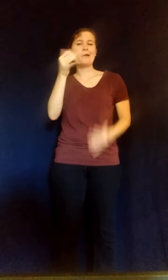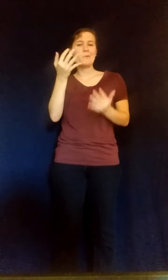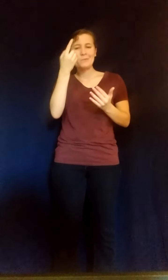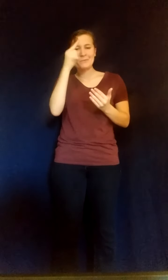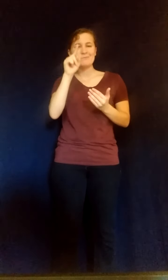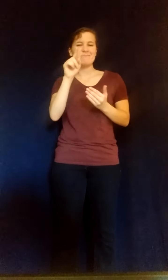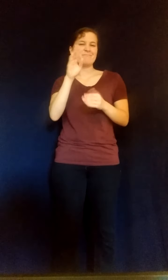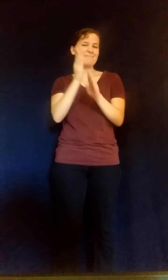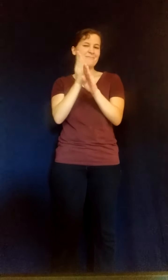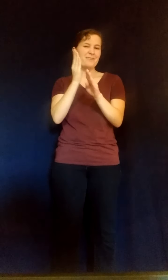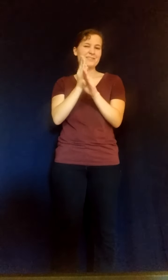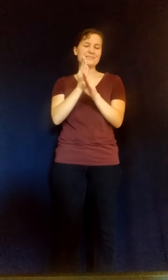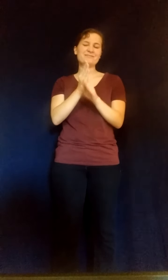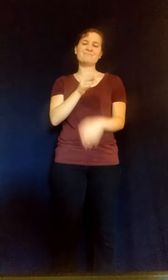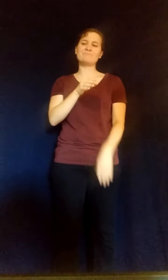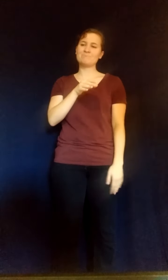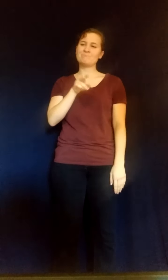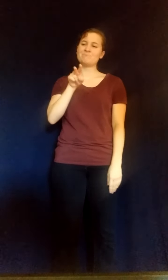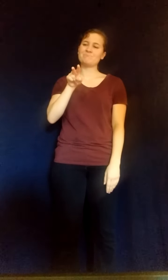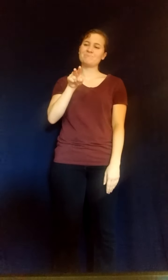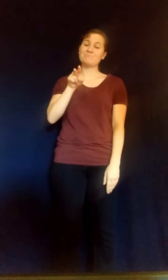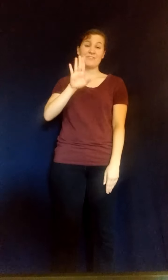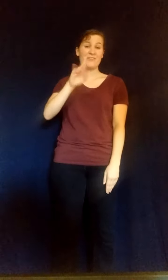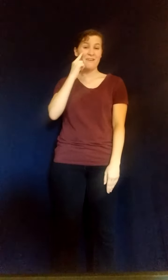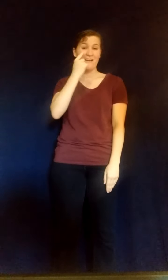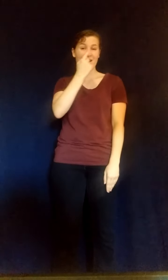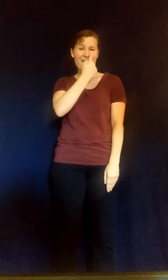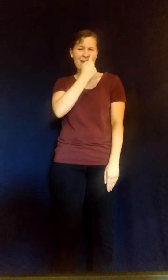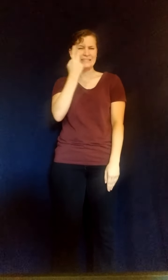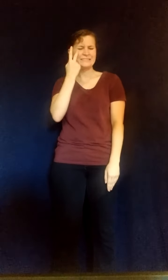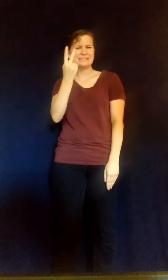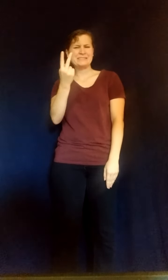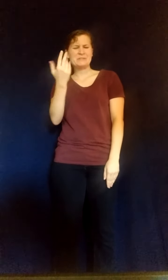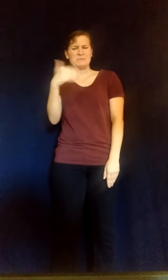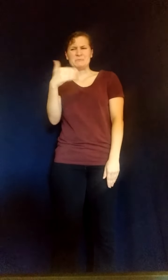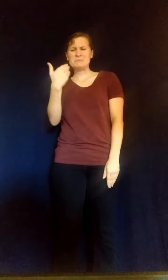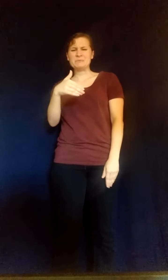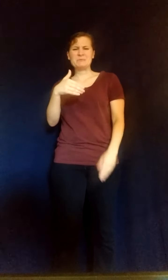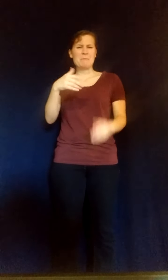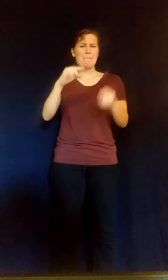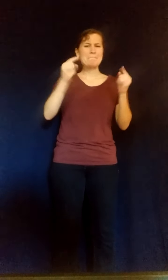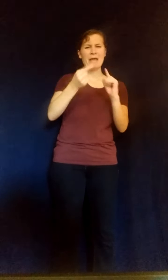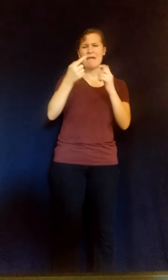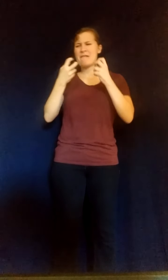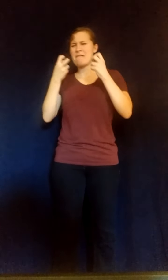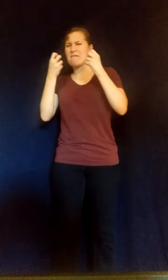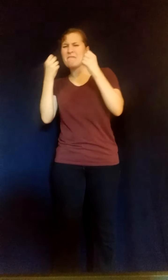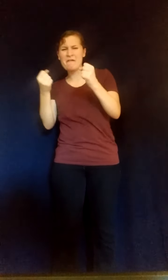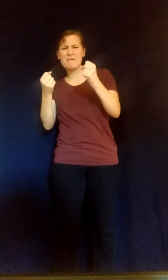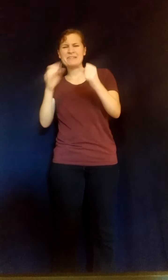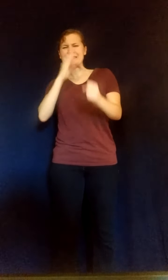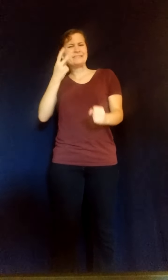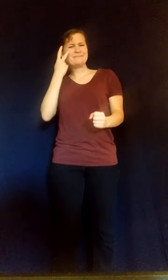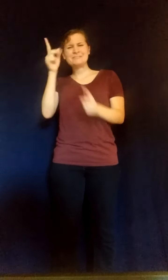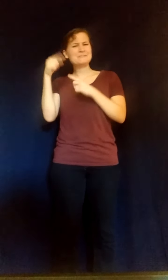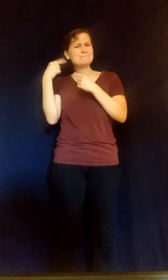I had never seen such pain and such confidence living in the same eyes when she told me, "I don't know what I'm